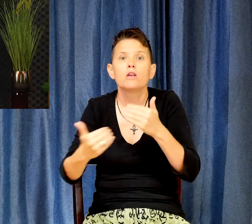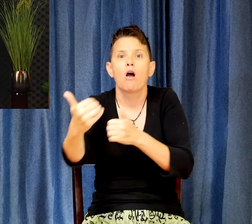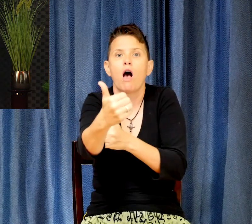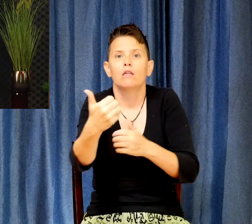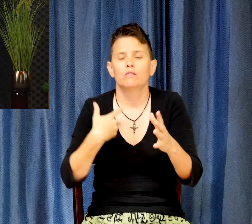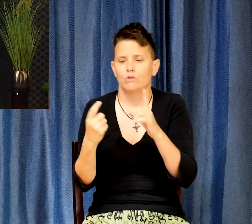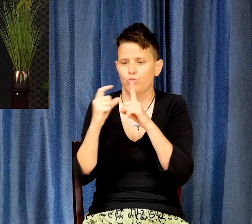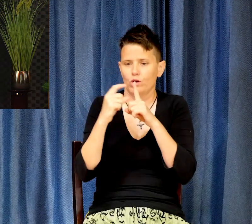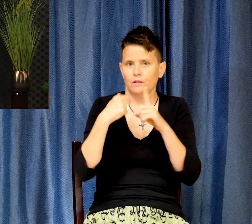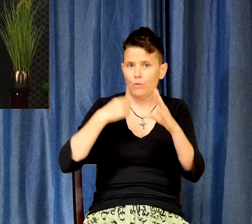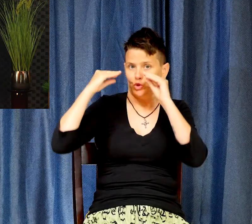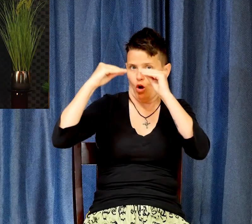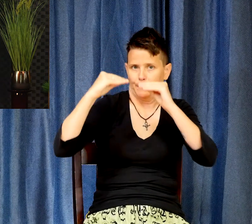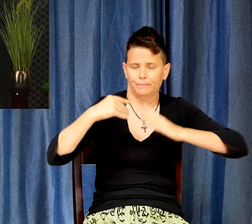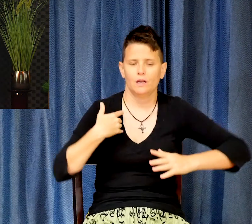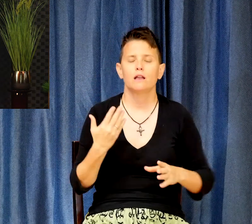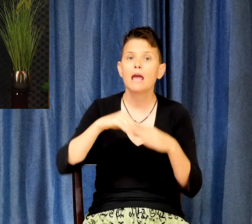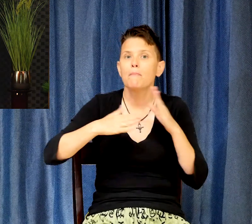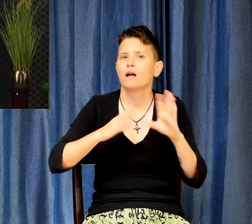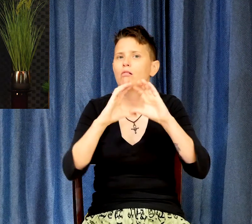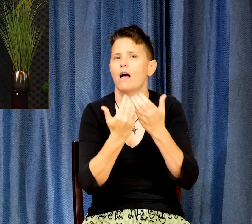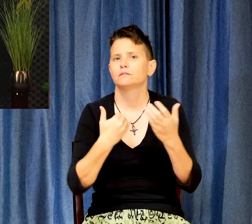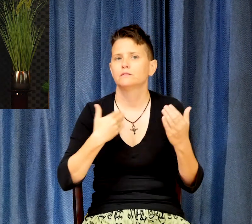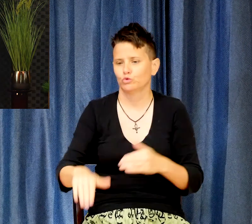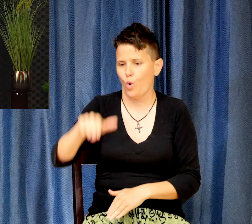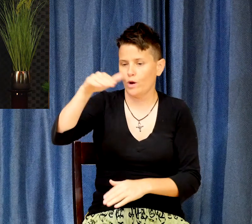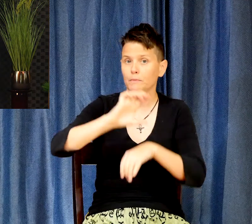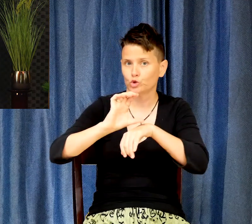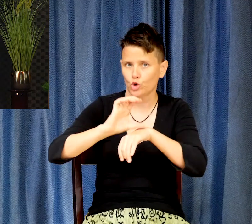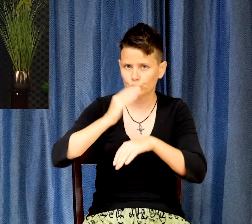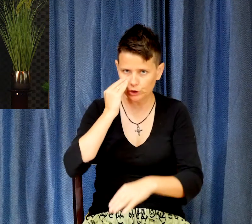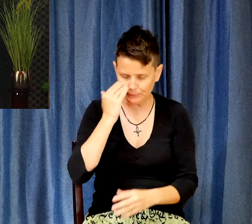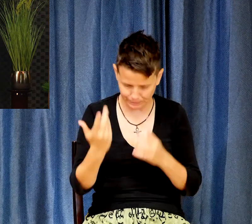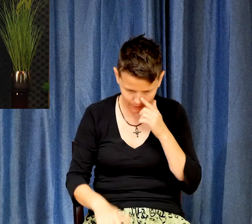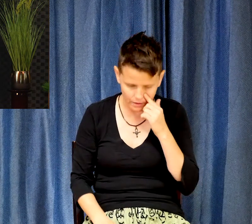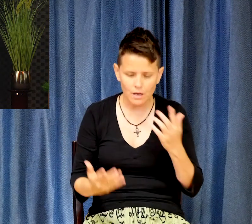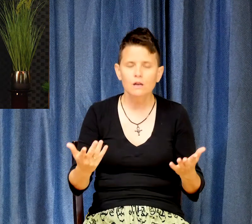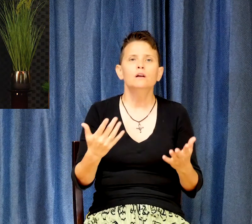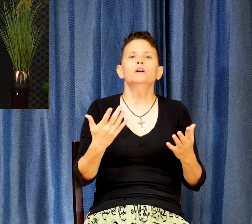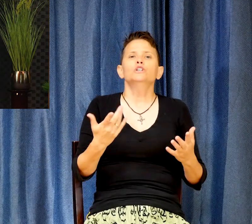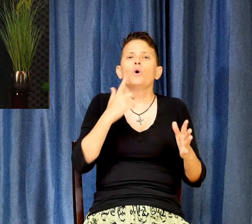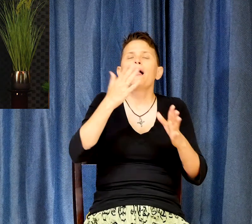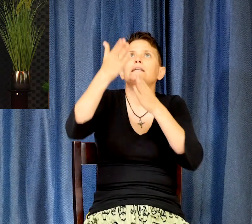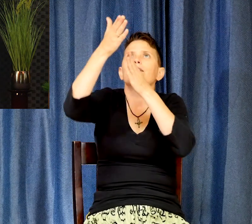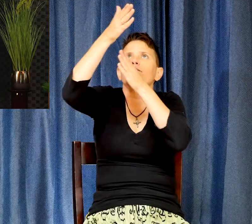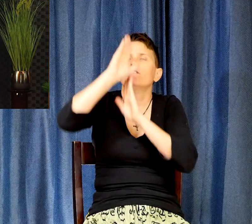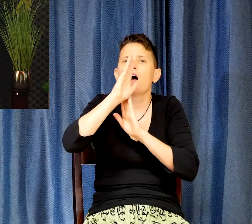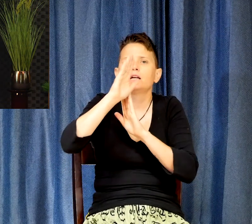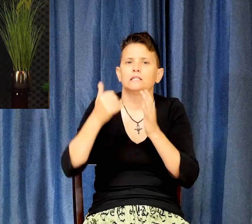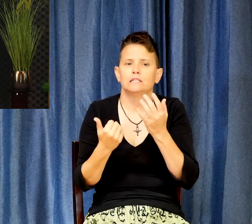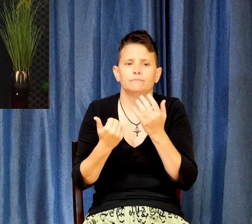in our confirmation classes. And of course, the definition is similar, right? An unmerited divine assistance given